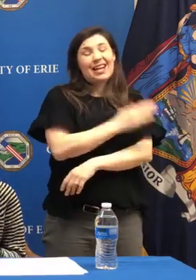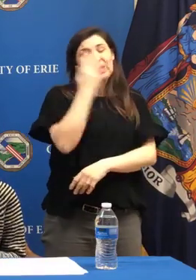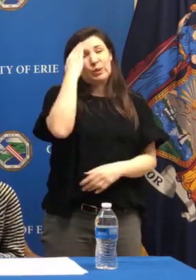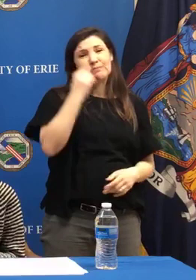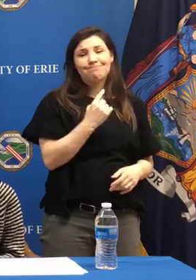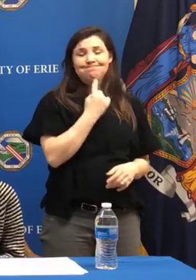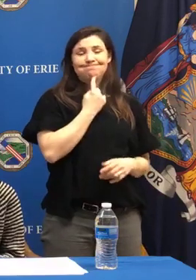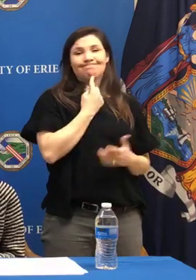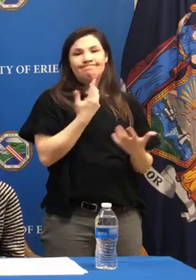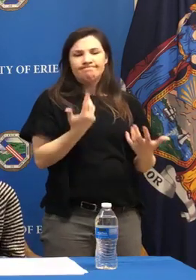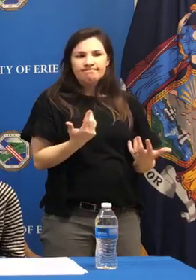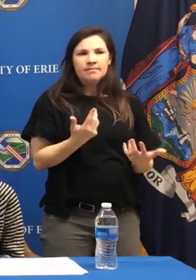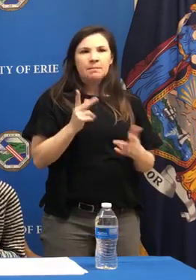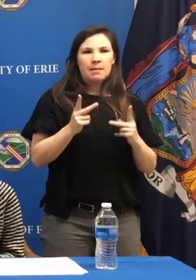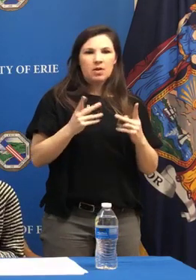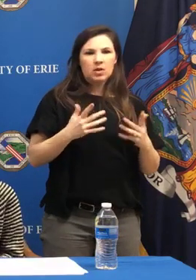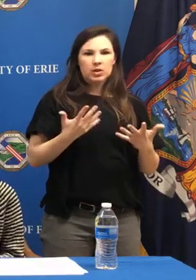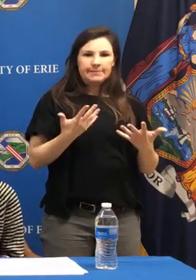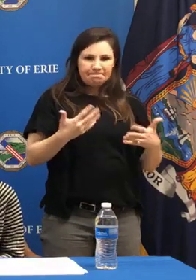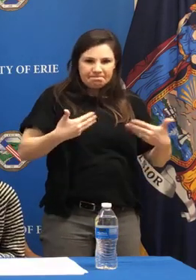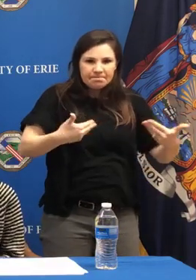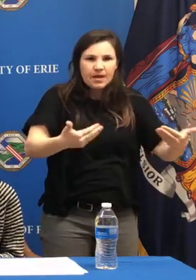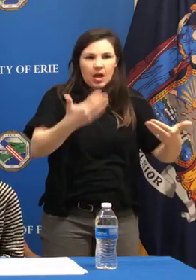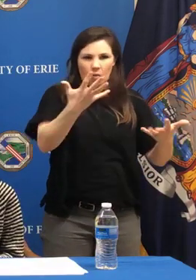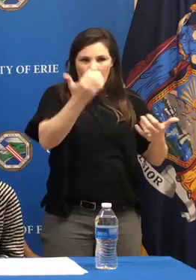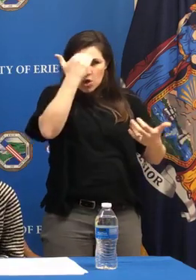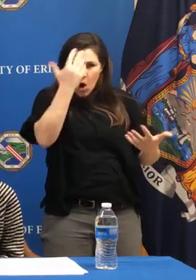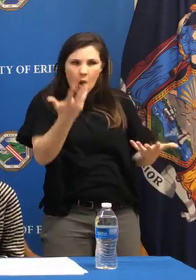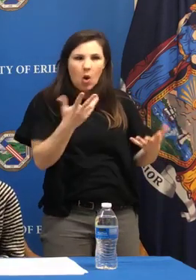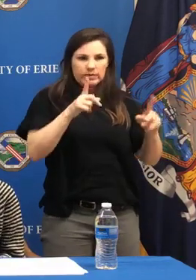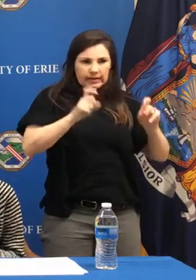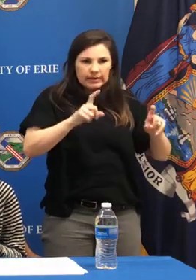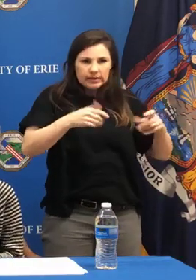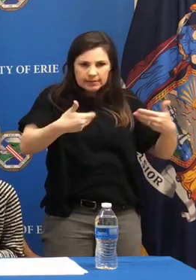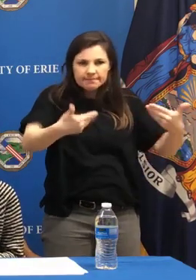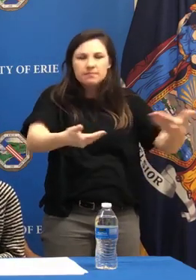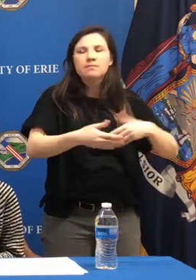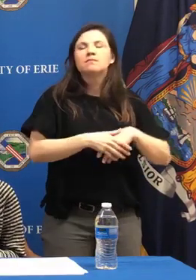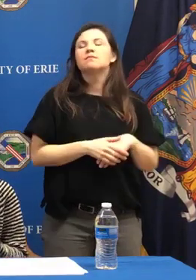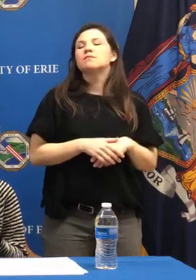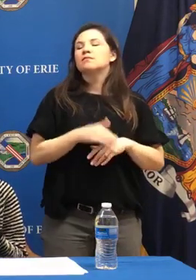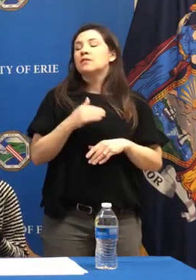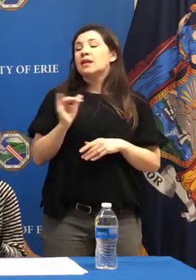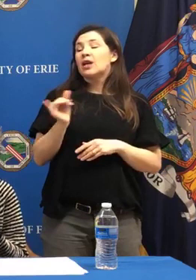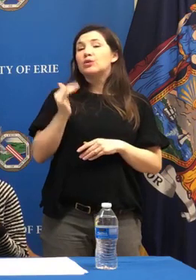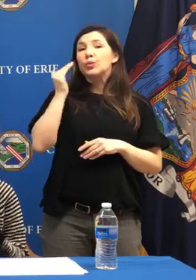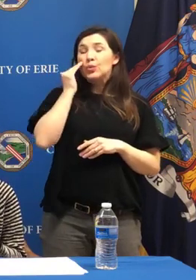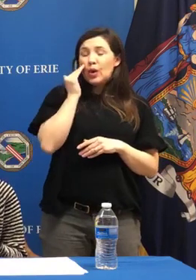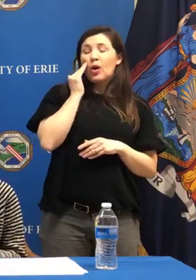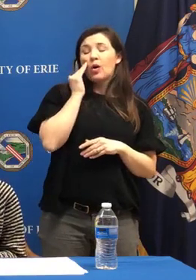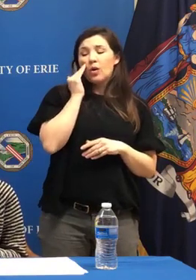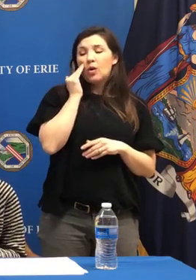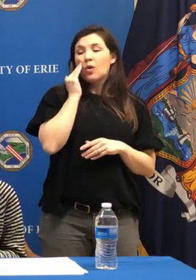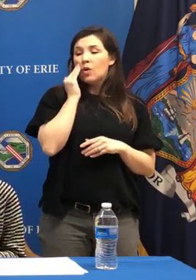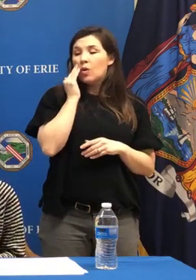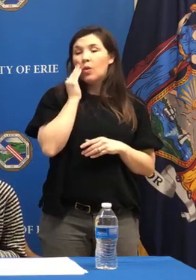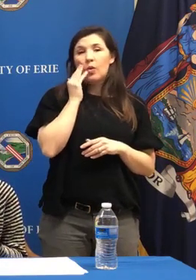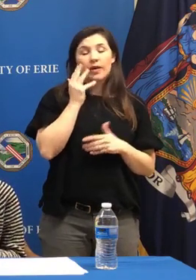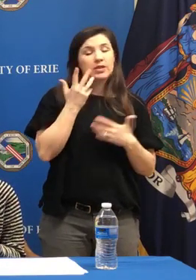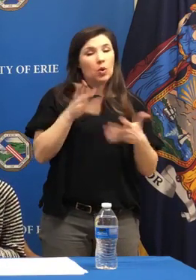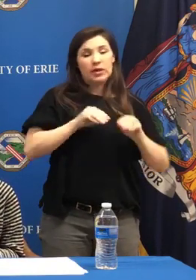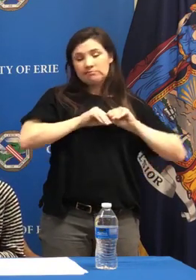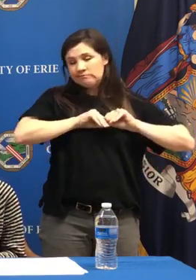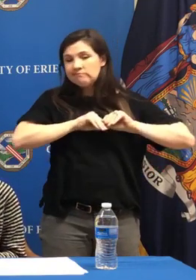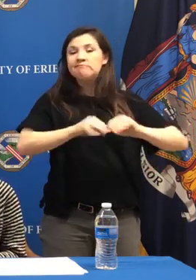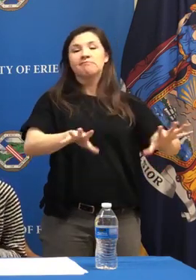know people are anxious to know their status and get tested. And I also know that it's very prevalent in the community.